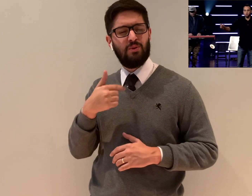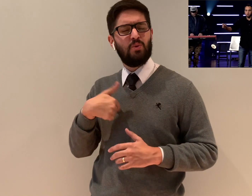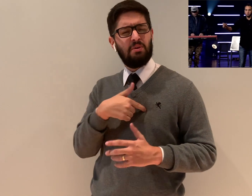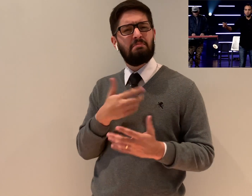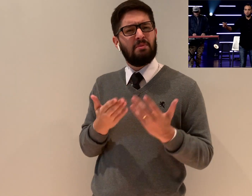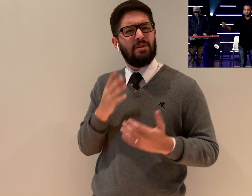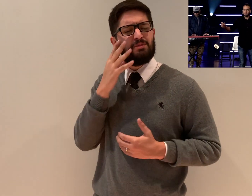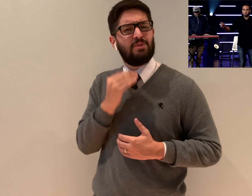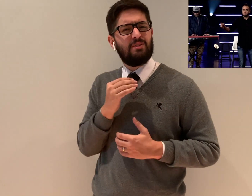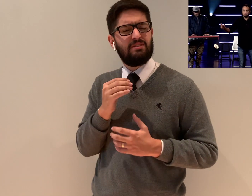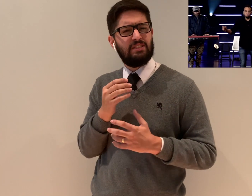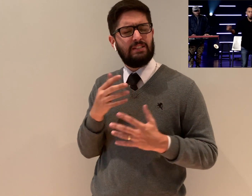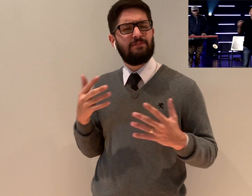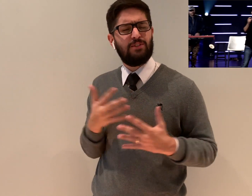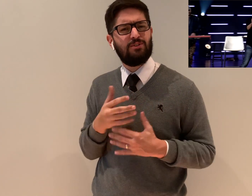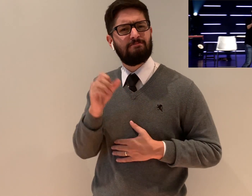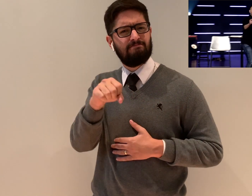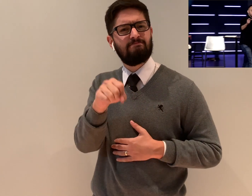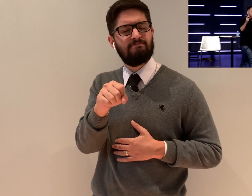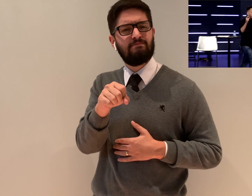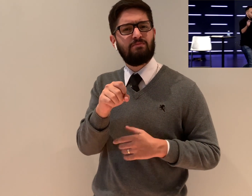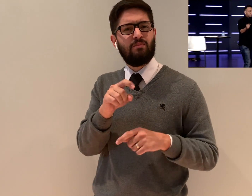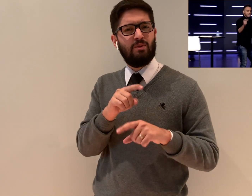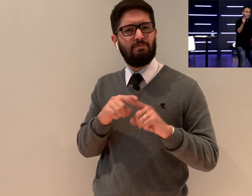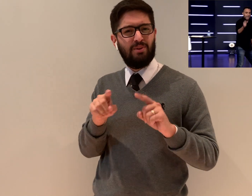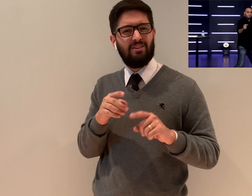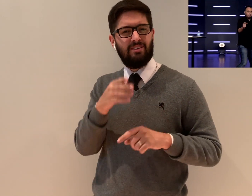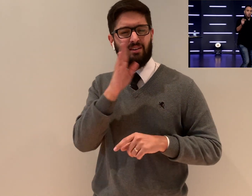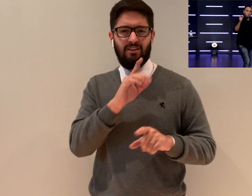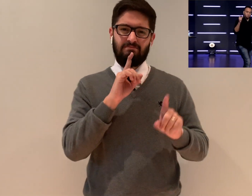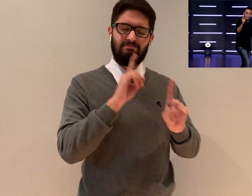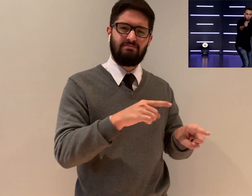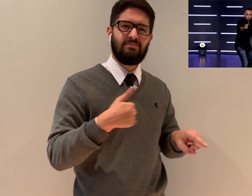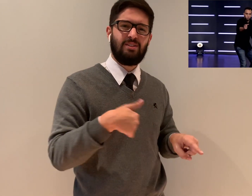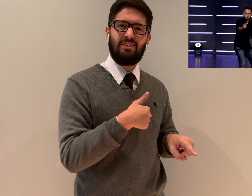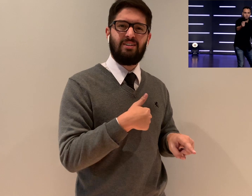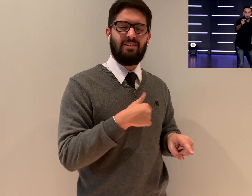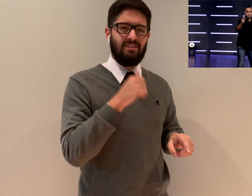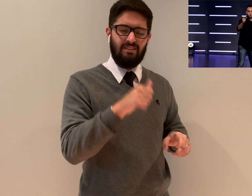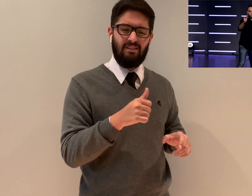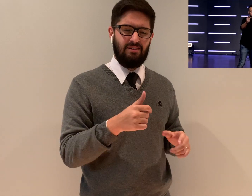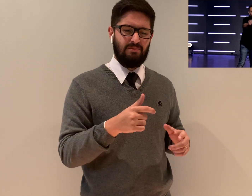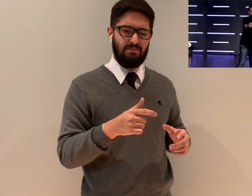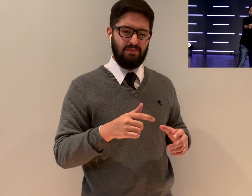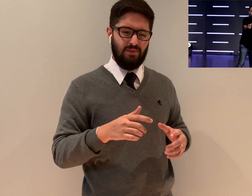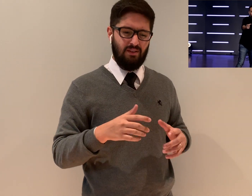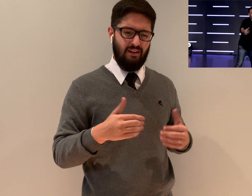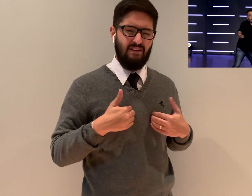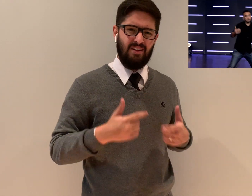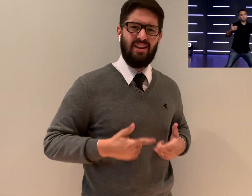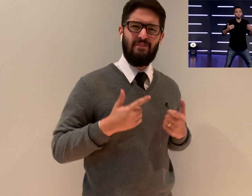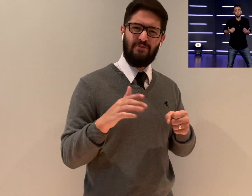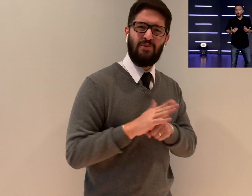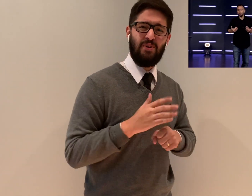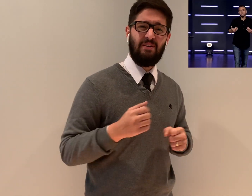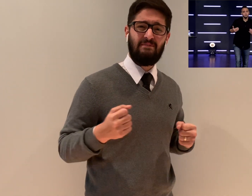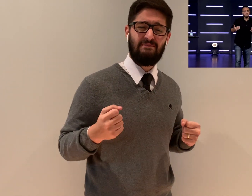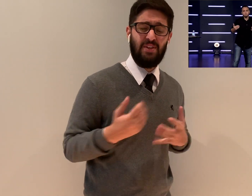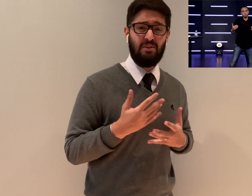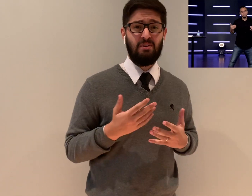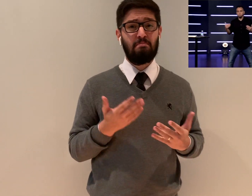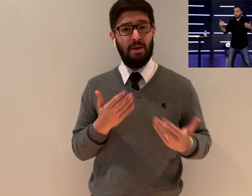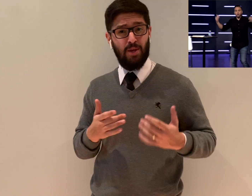fear, but we're called to not live a life filled with fear. You may be